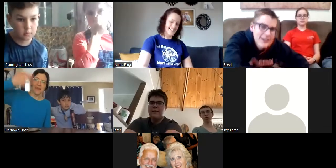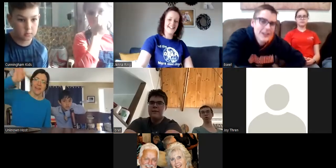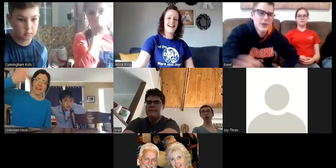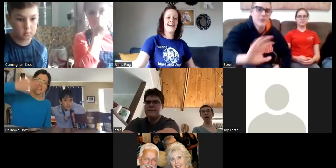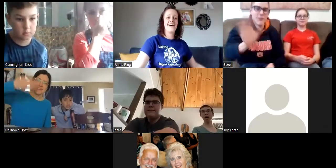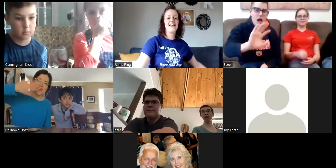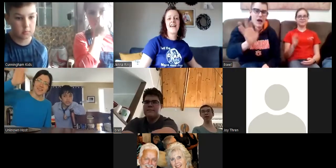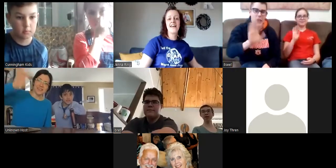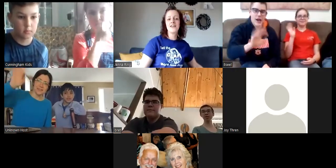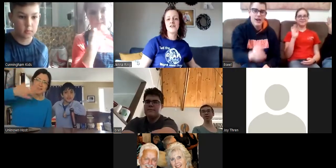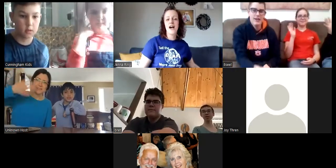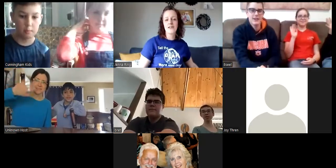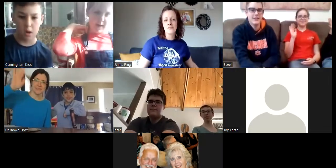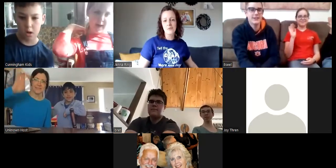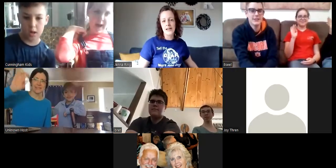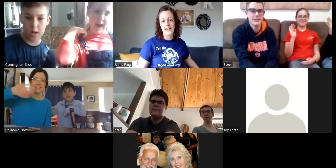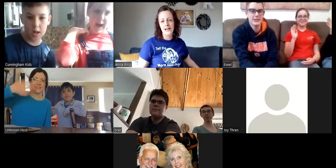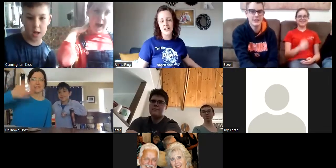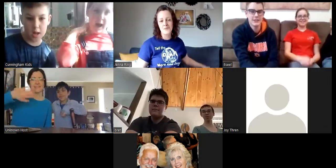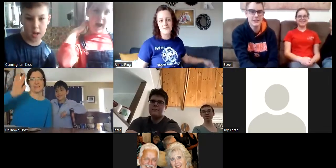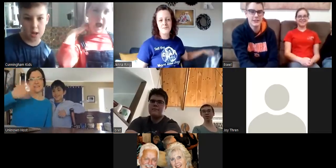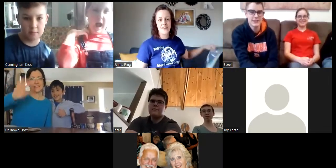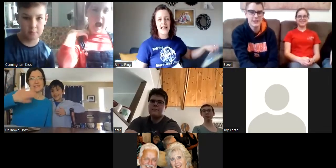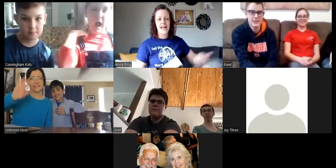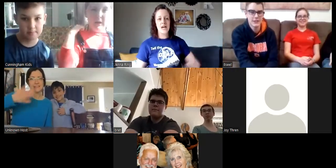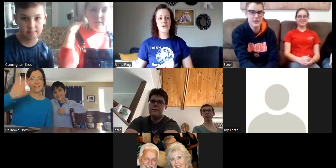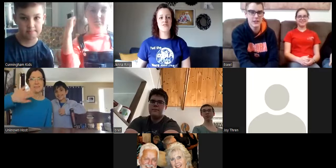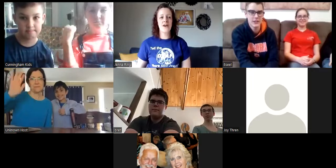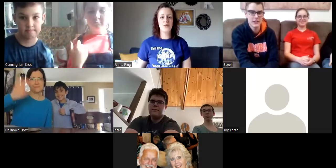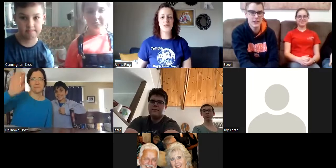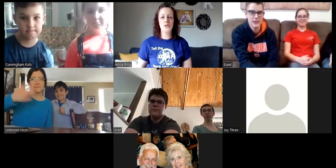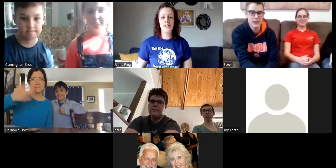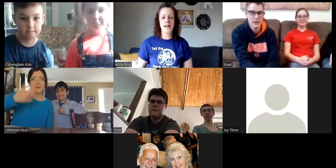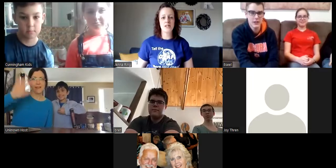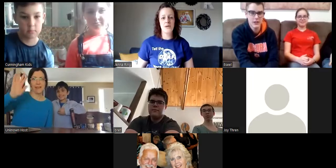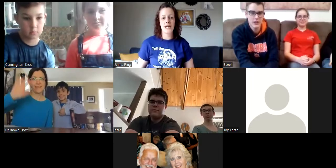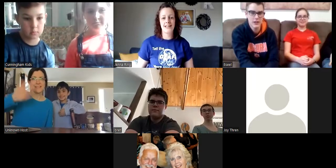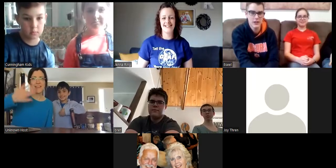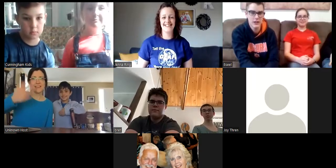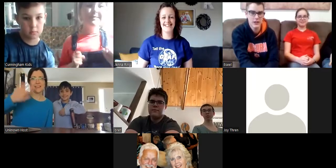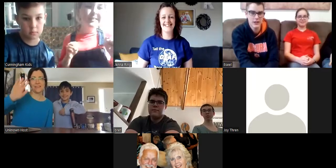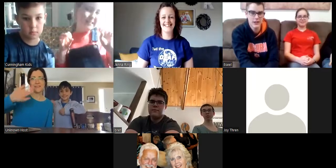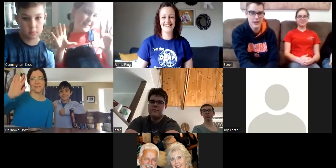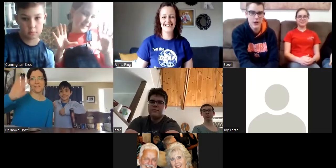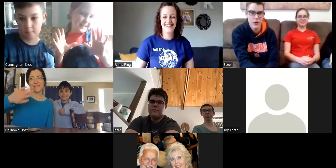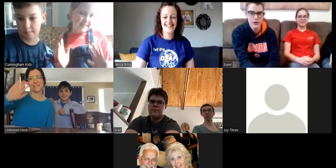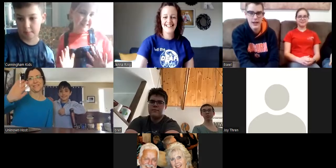Goodbye. Bye. Thank you guys. Bye. It was fun. We'll do it next week.